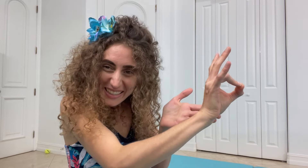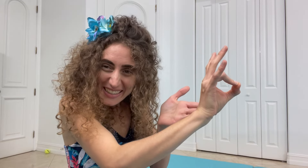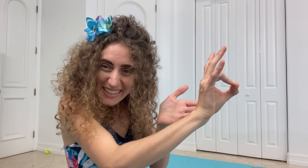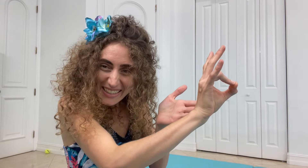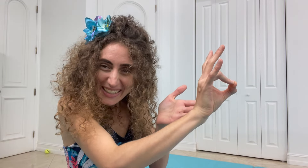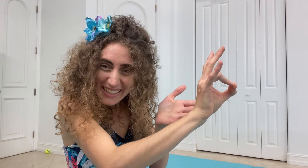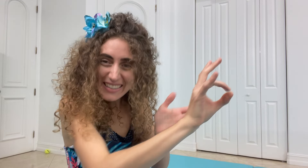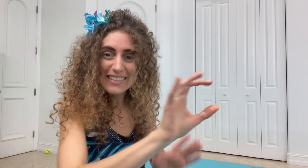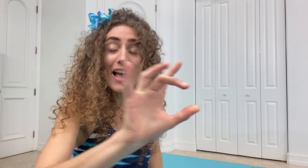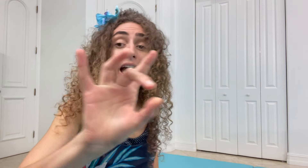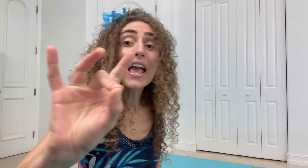7 weeks.